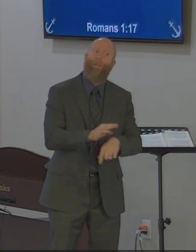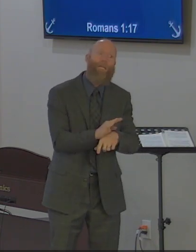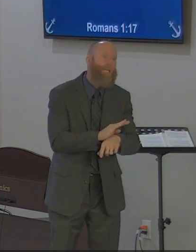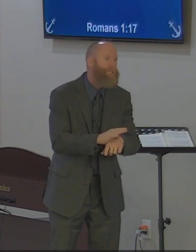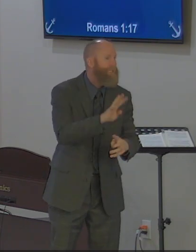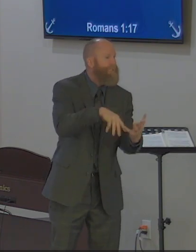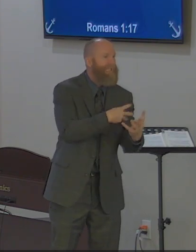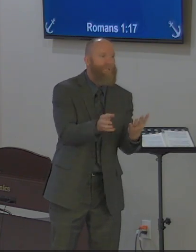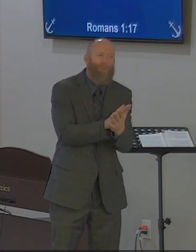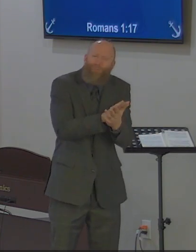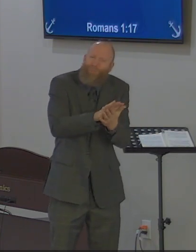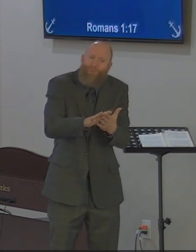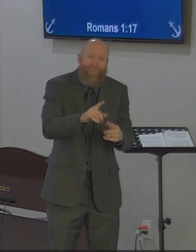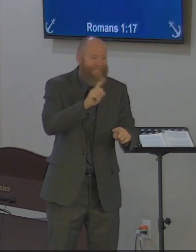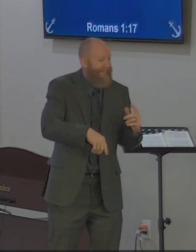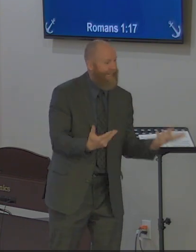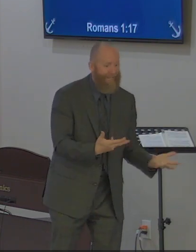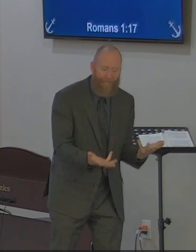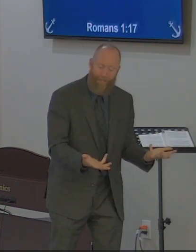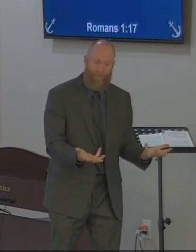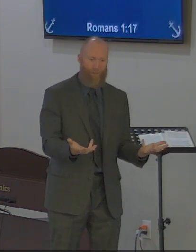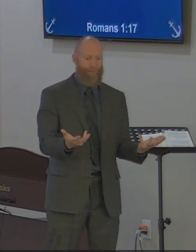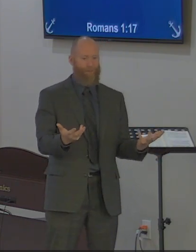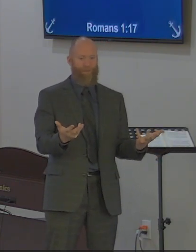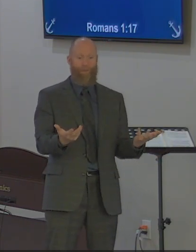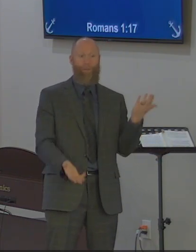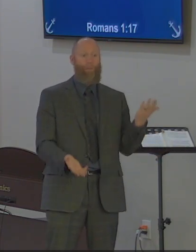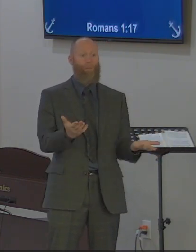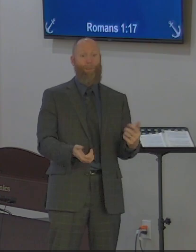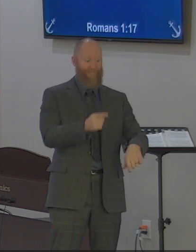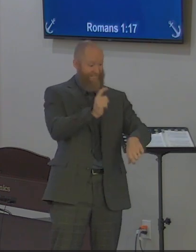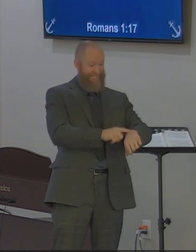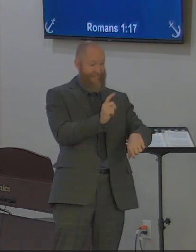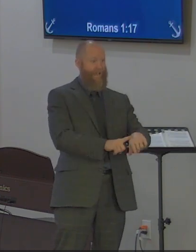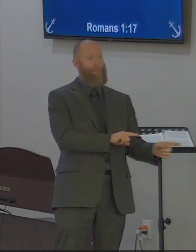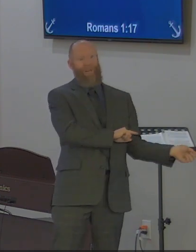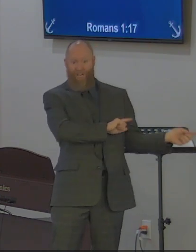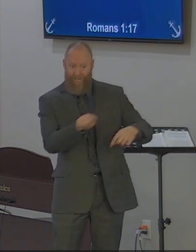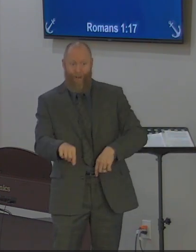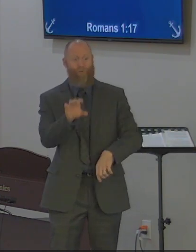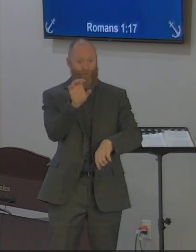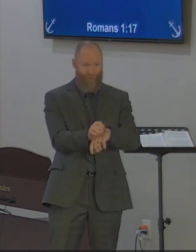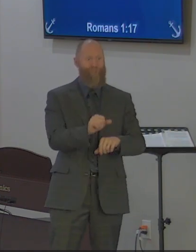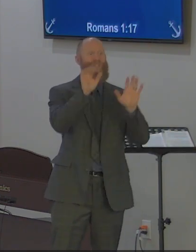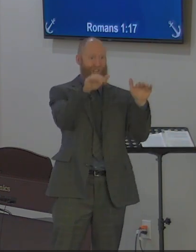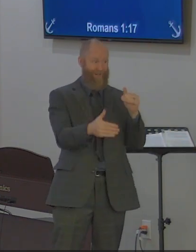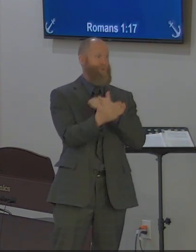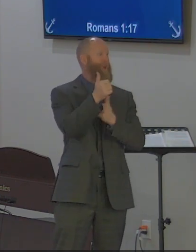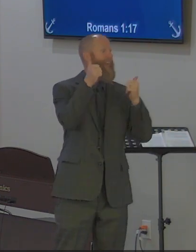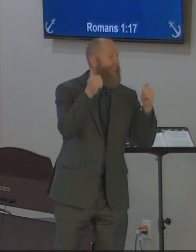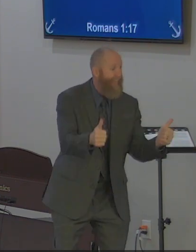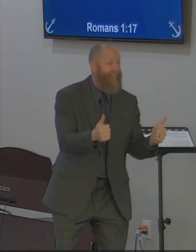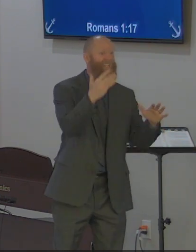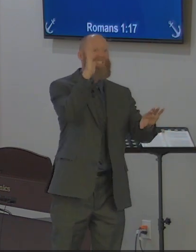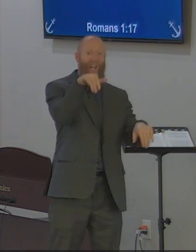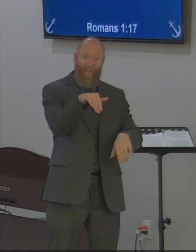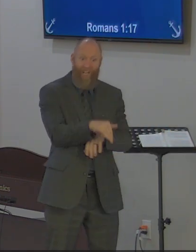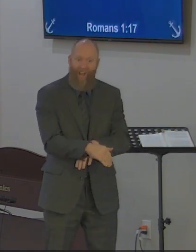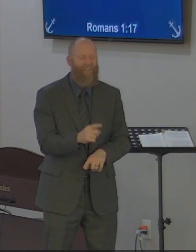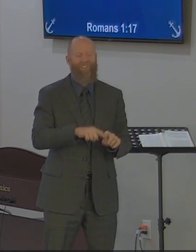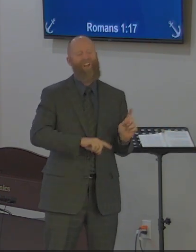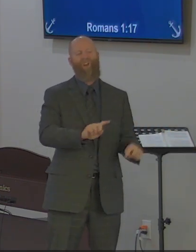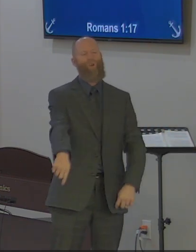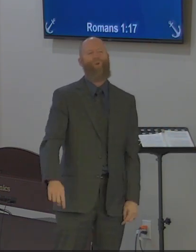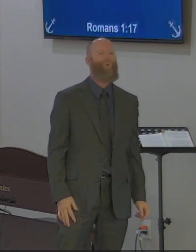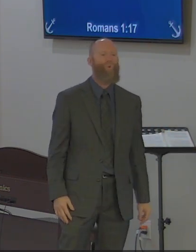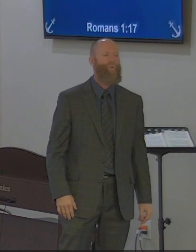with God. We don't have time to, maybe we have time to come to church on Sunday morning, but we don't have time for Sunday night. Or maybe we have